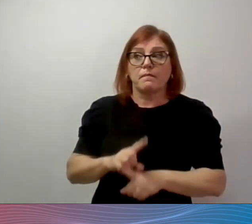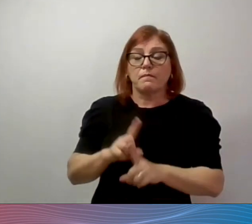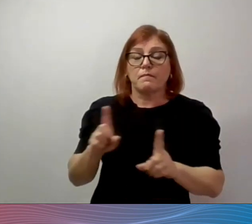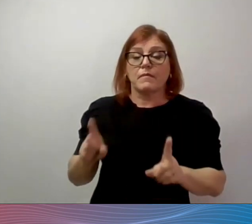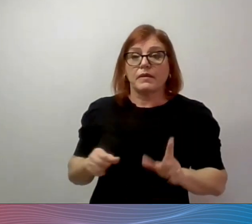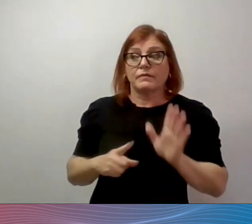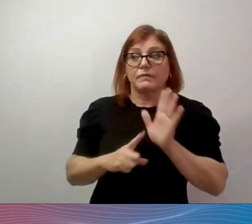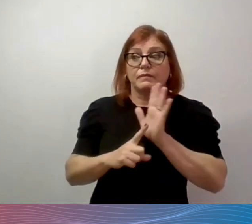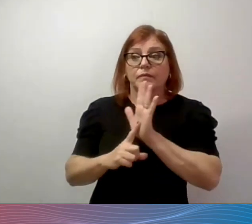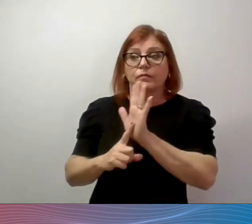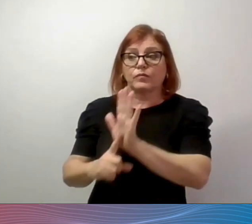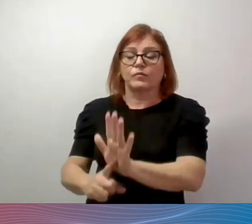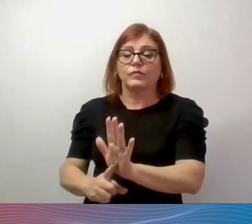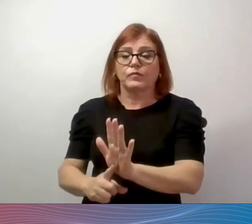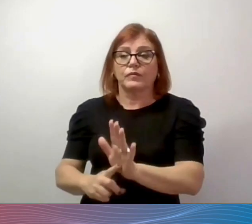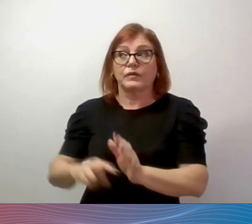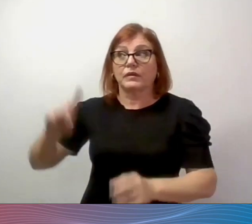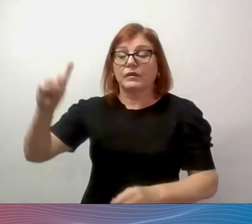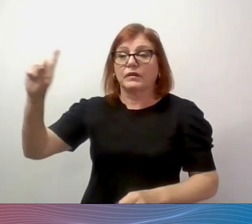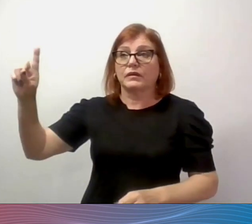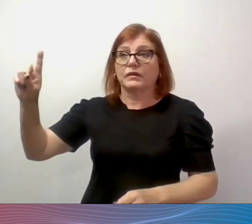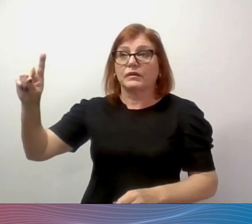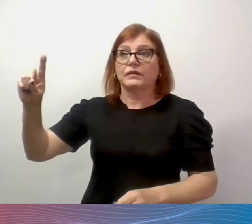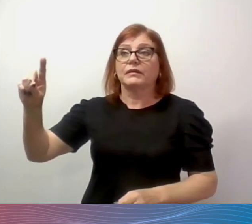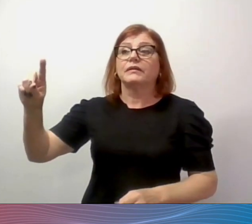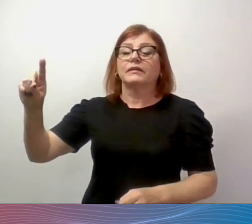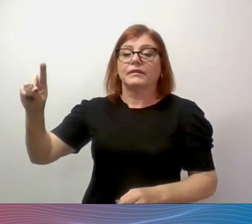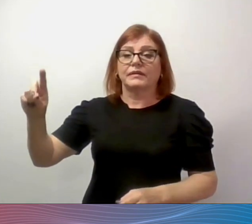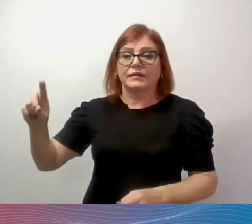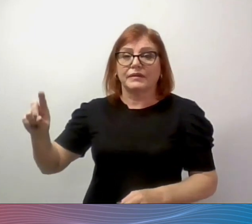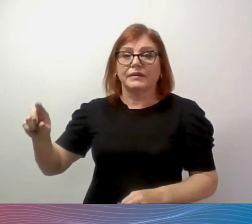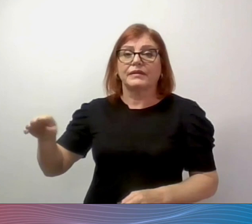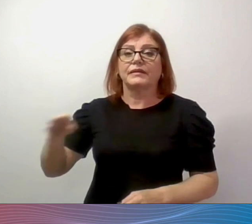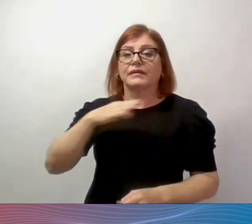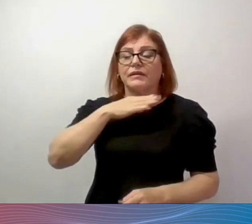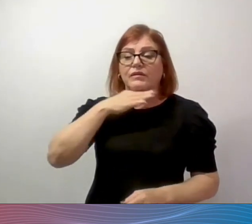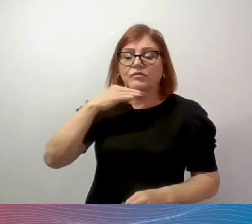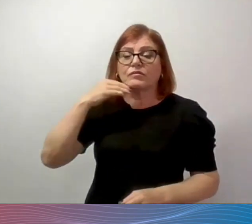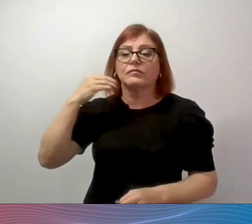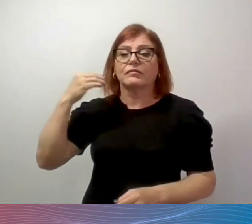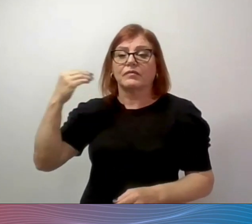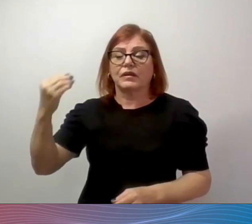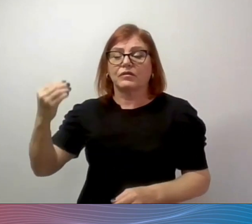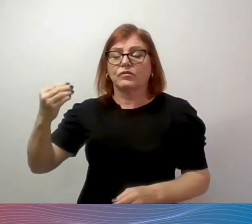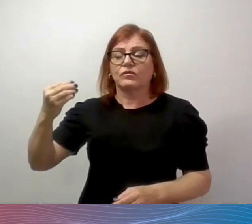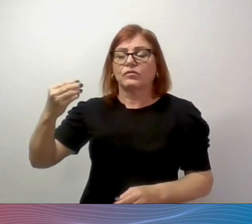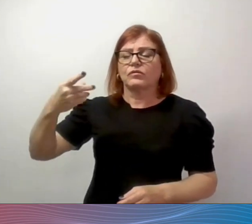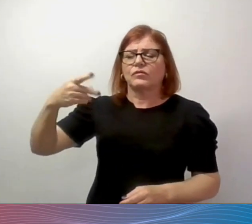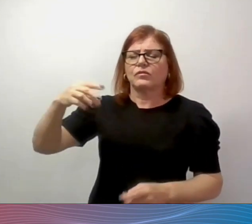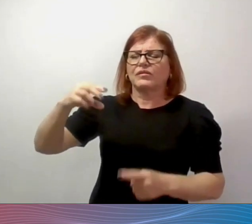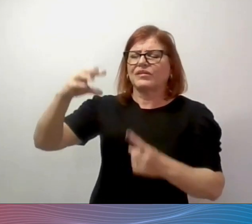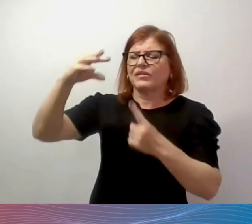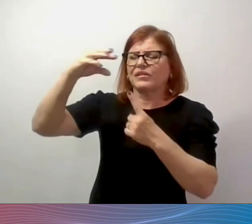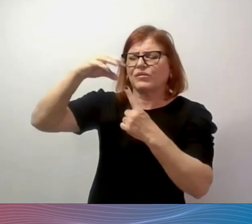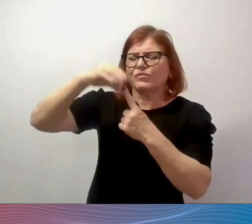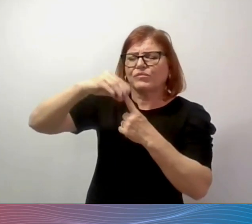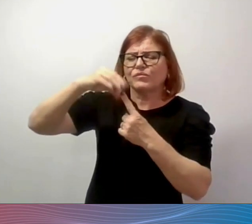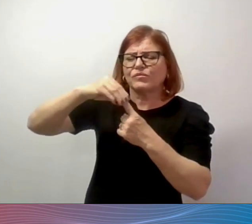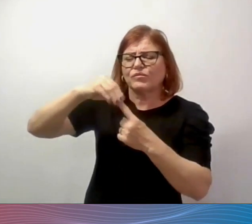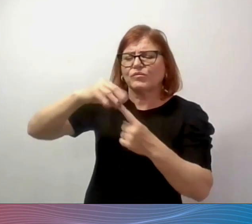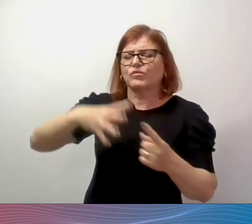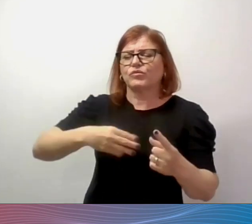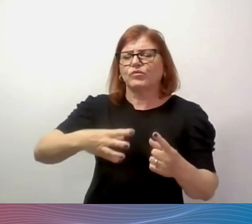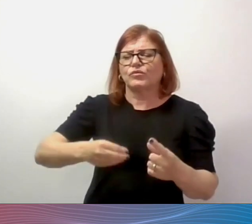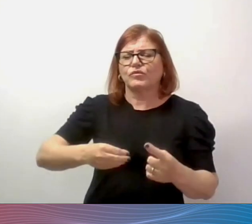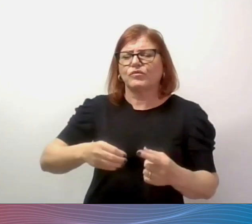único filho. It is to show that God sacrificed his only begotten son. O amor de Deus é tão grande. The love of God is so great. Ele